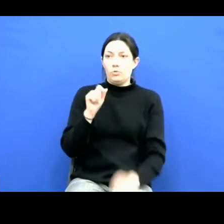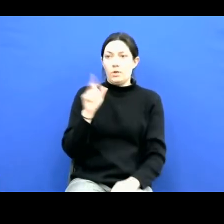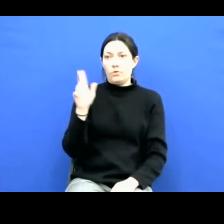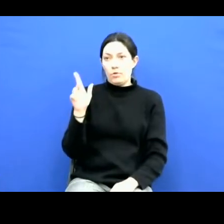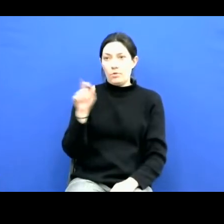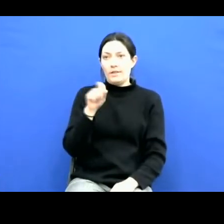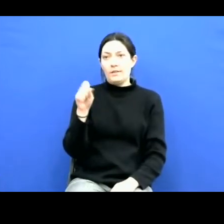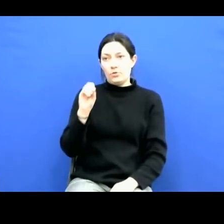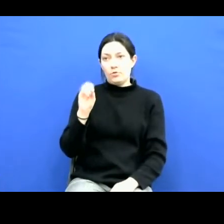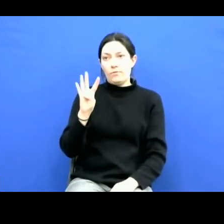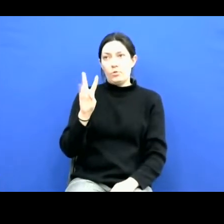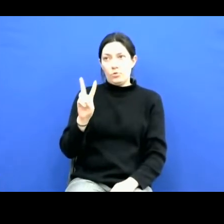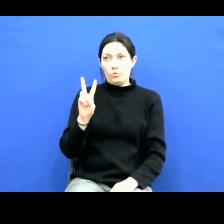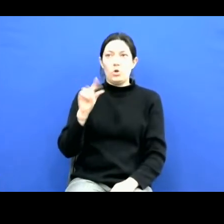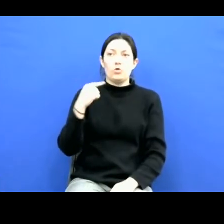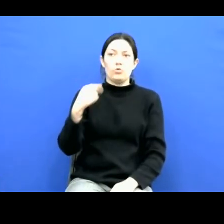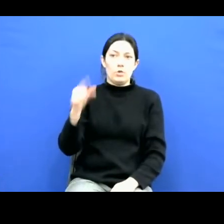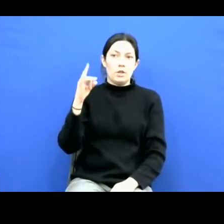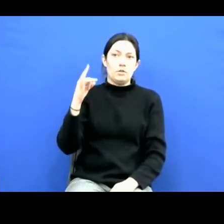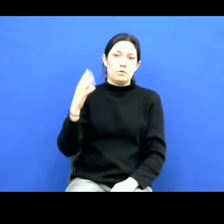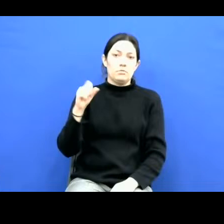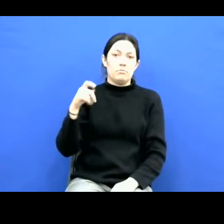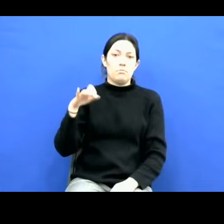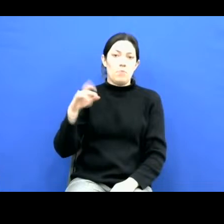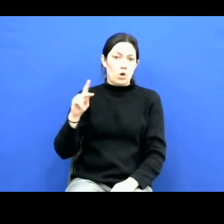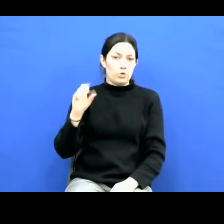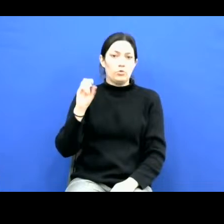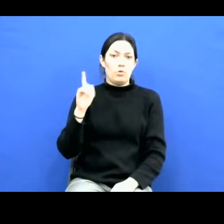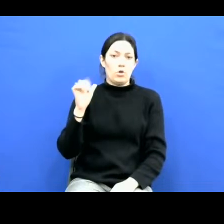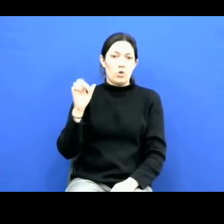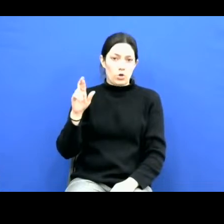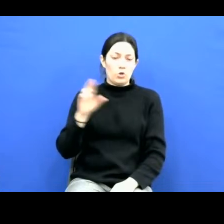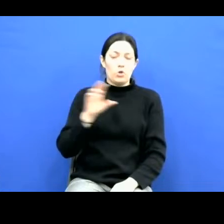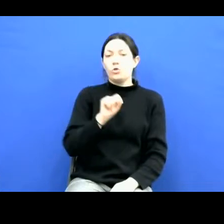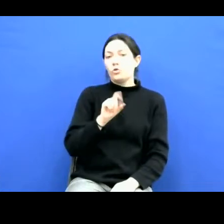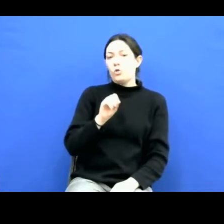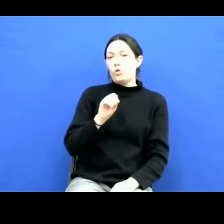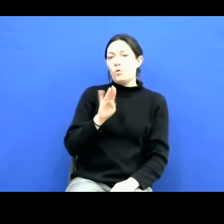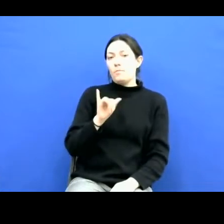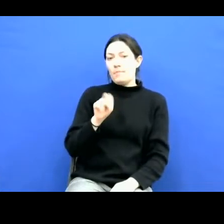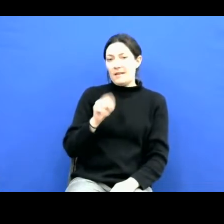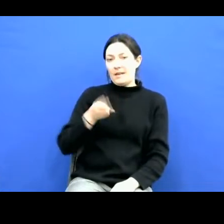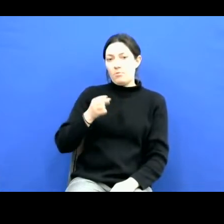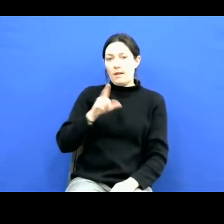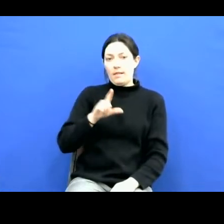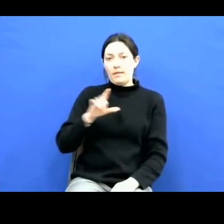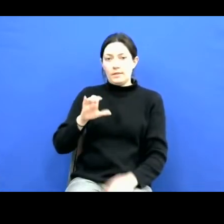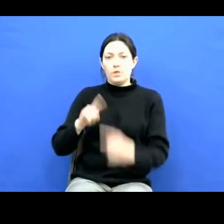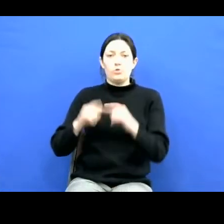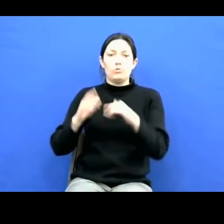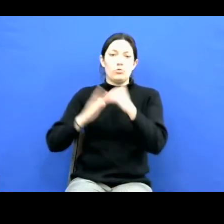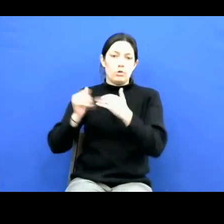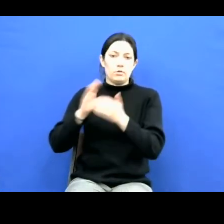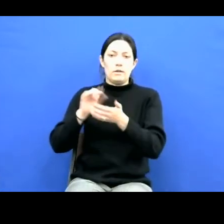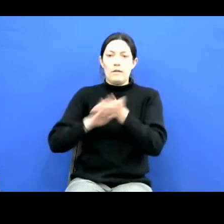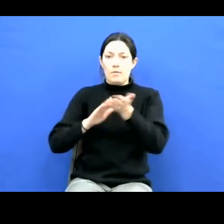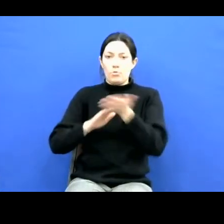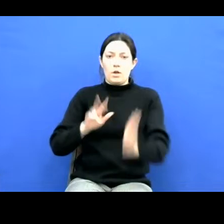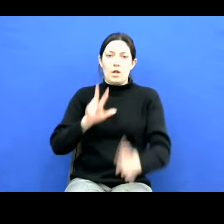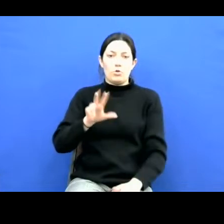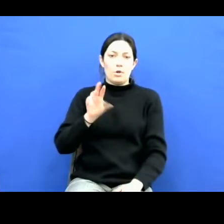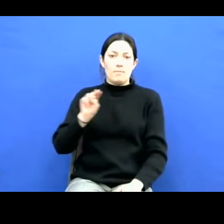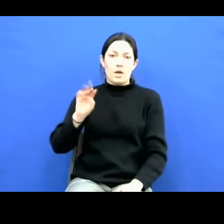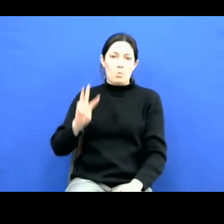2023-042, Green Spark Solar, Tobin Henrietta Solar LLC, 55 Tobin Road, to construct and operate a 3